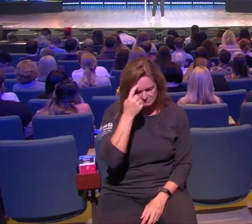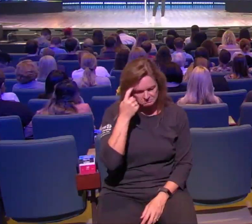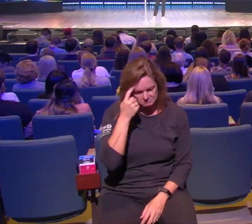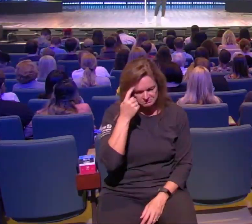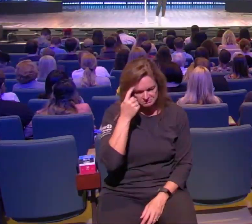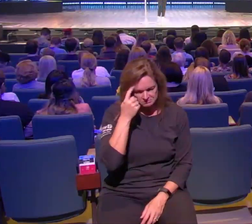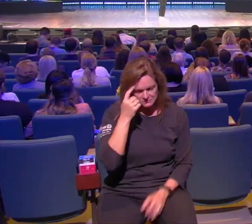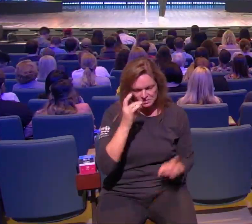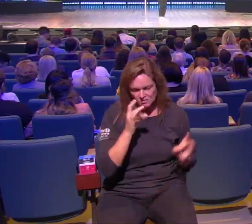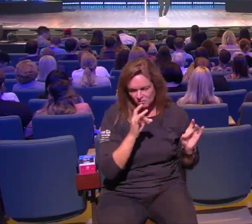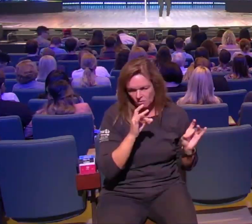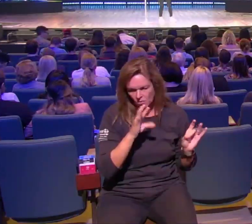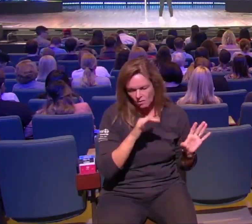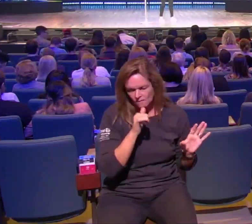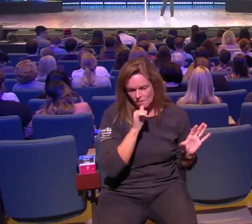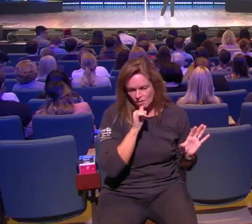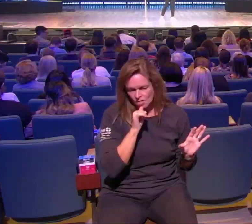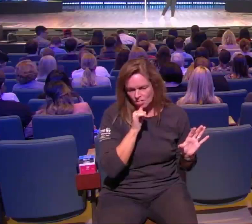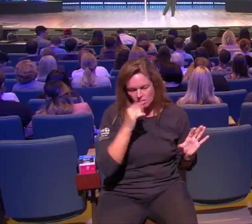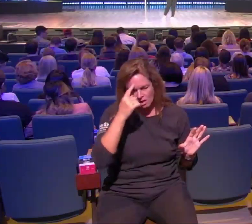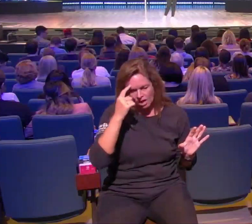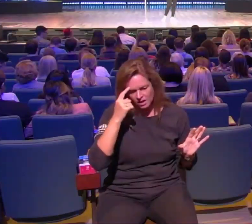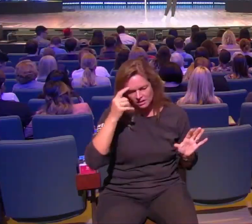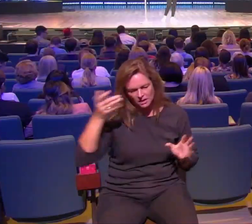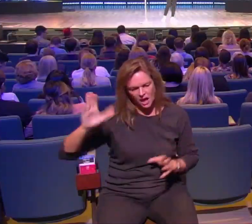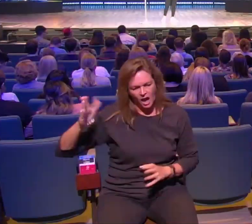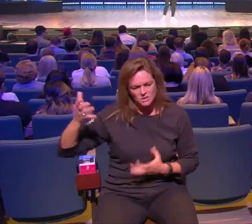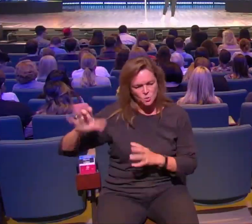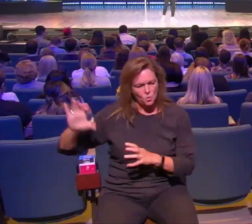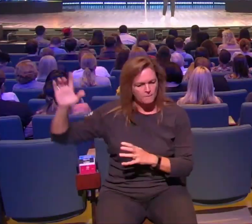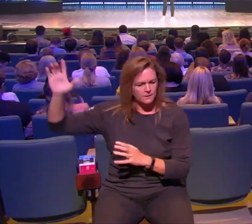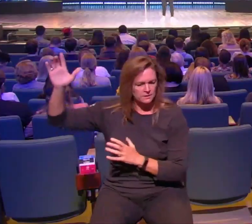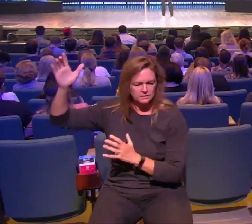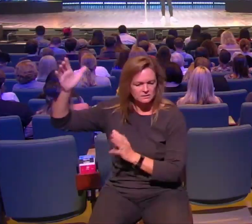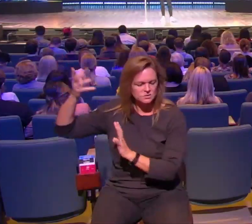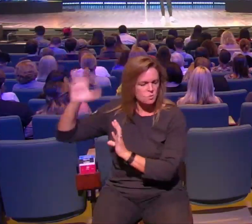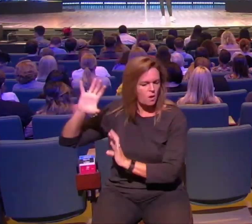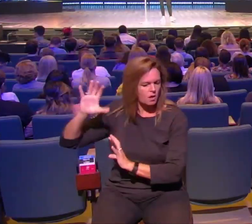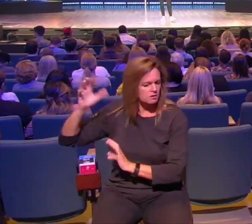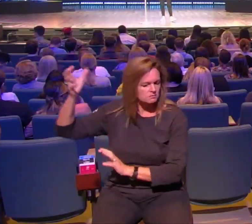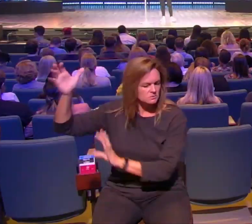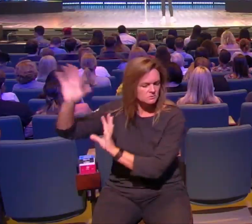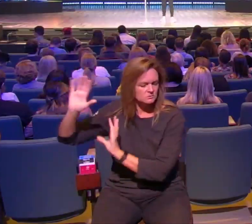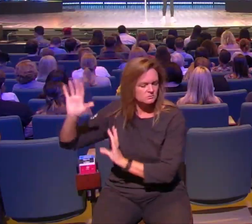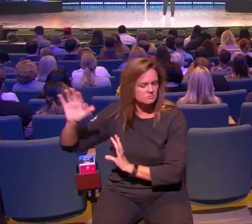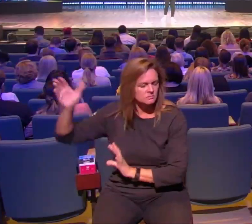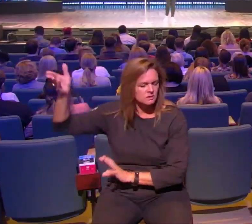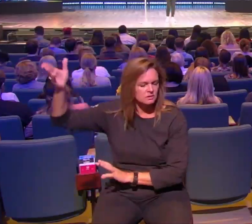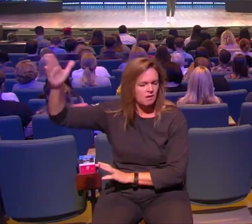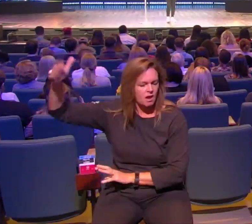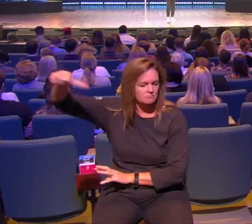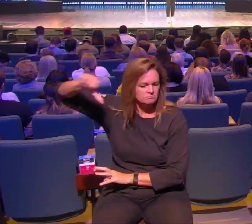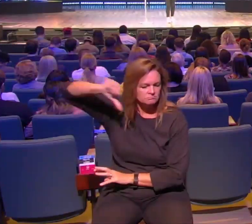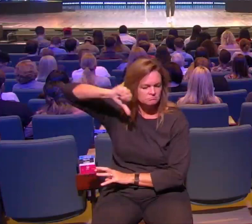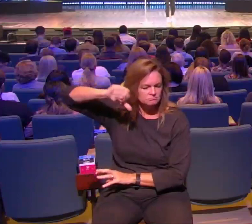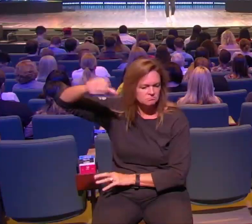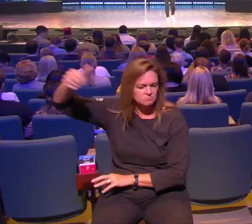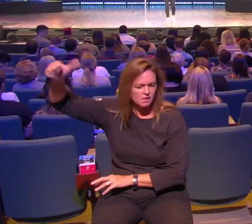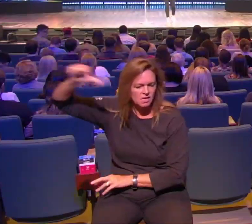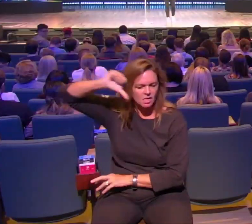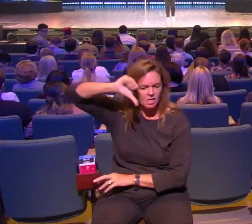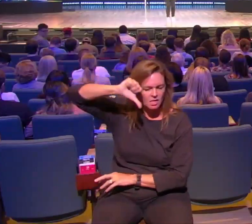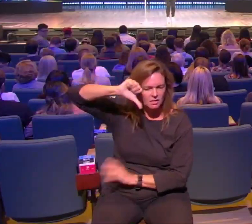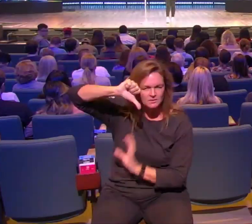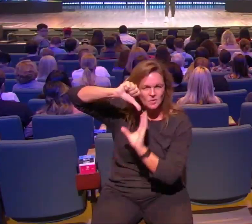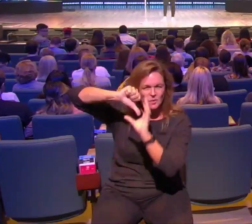feel that your innocence was robbed as a child, but that doesn't mean that you are not a loved